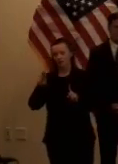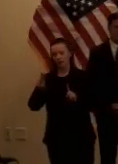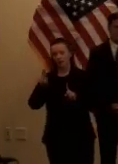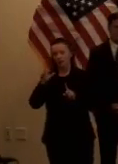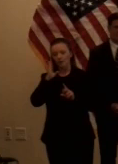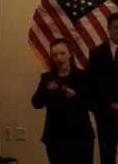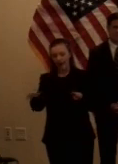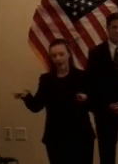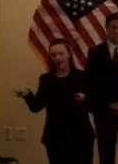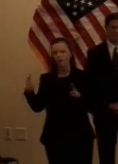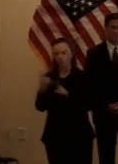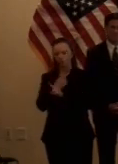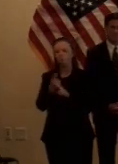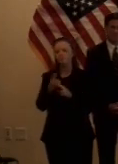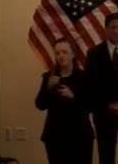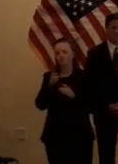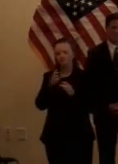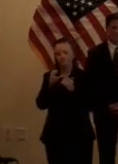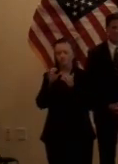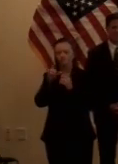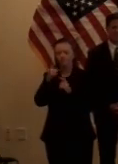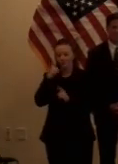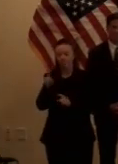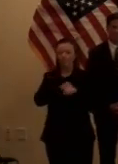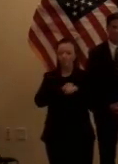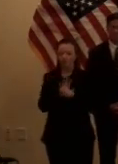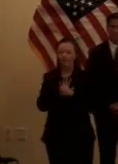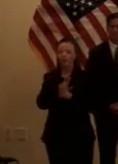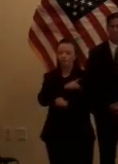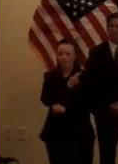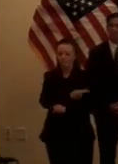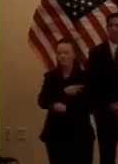by COVID patients, and we'll be posting these graphs on the web.